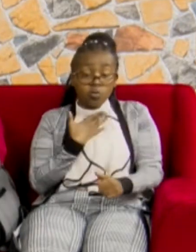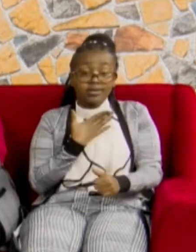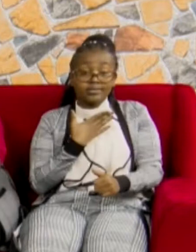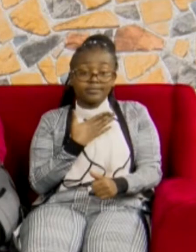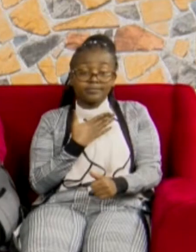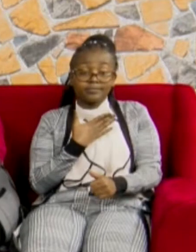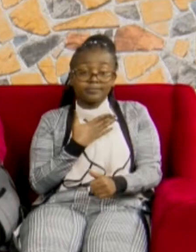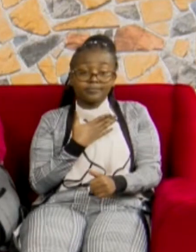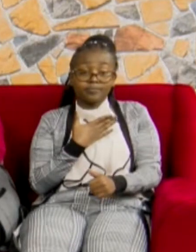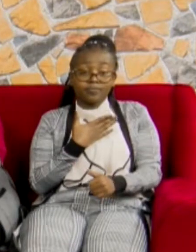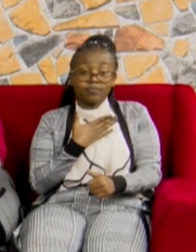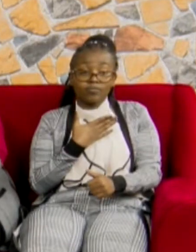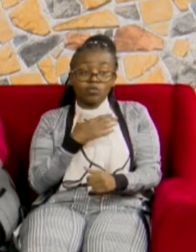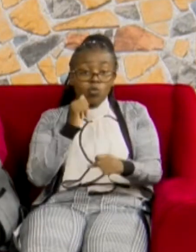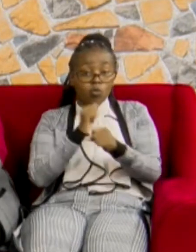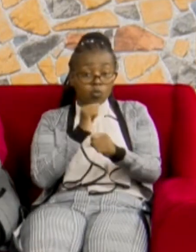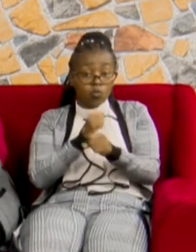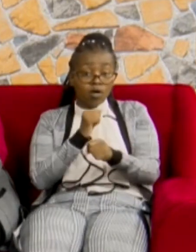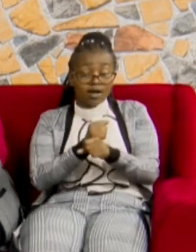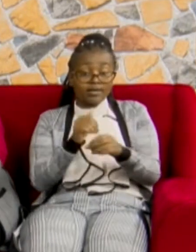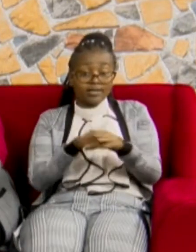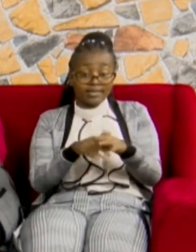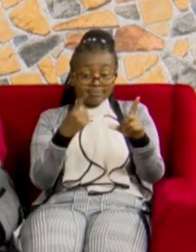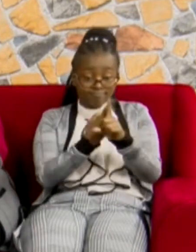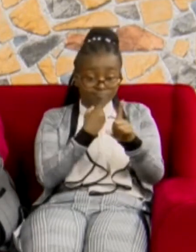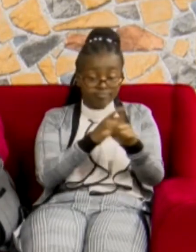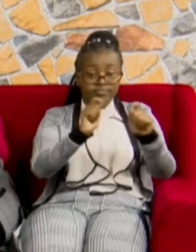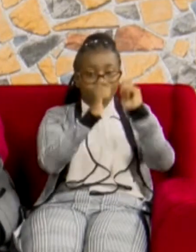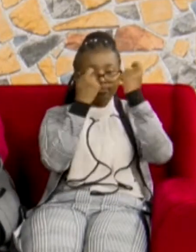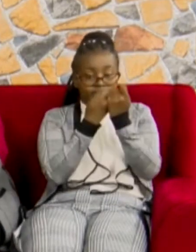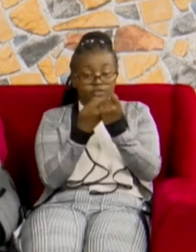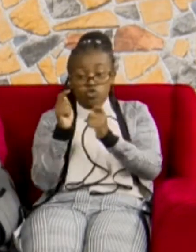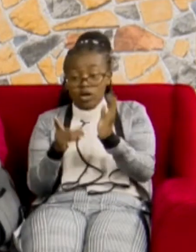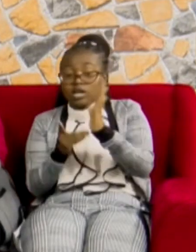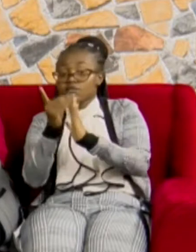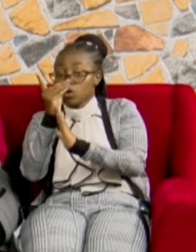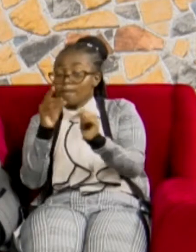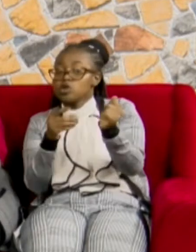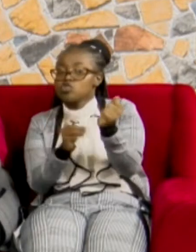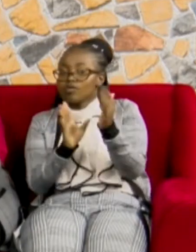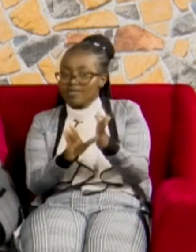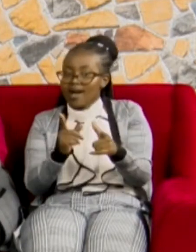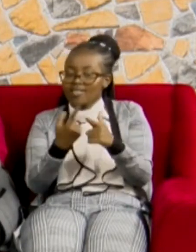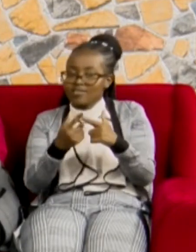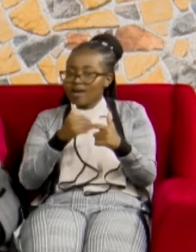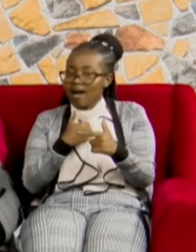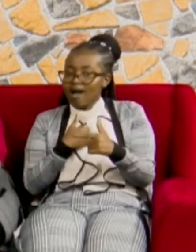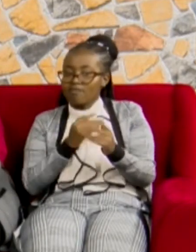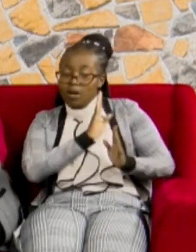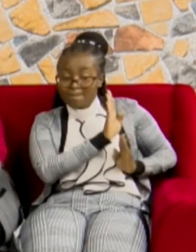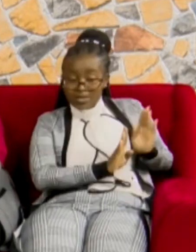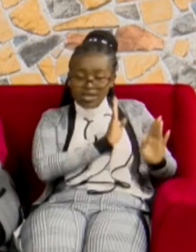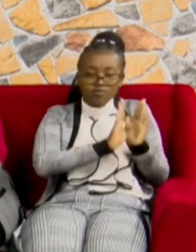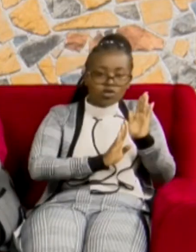and there is that you work in multidisciplinary teams. So you're here as a developmental pediatrician, you have your